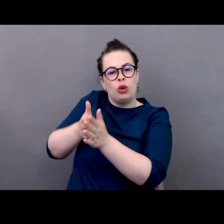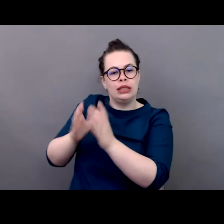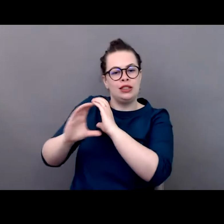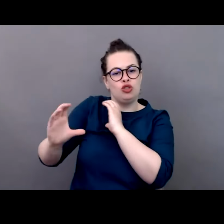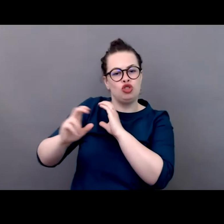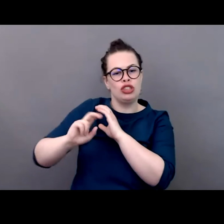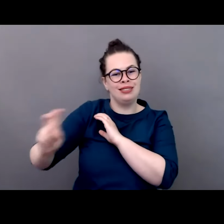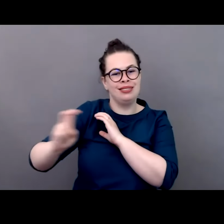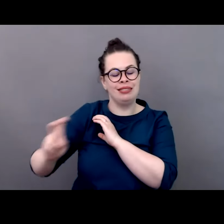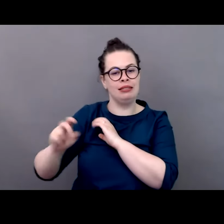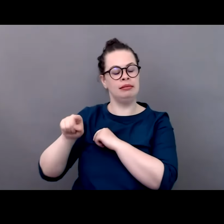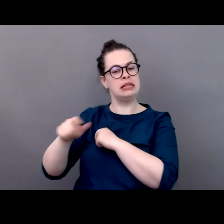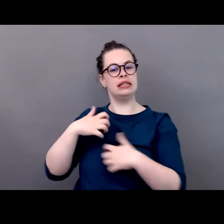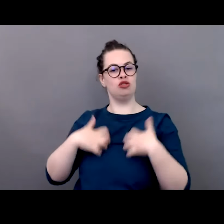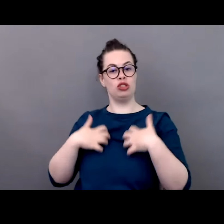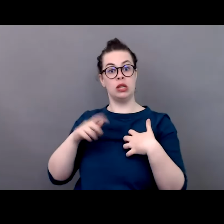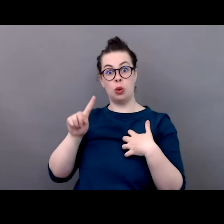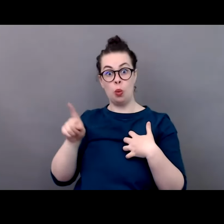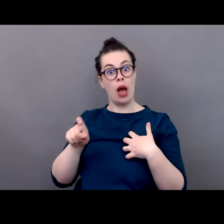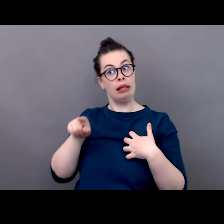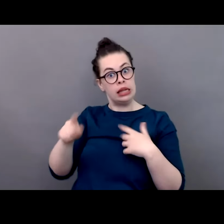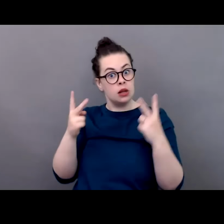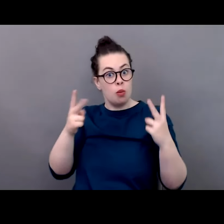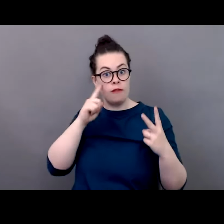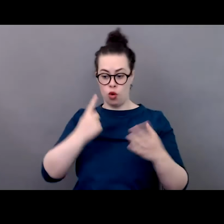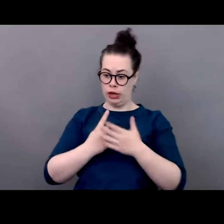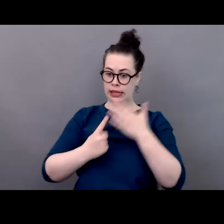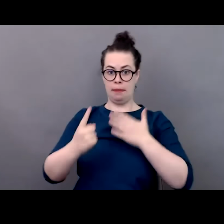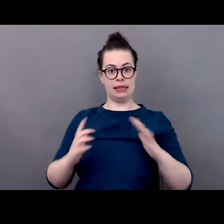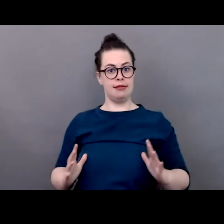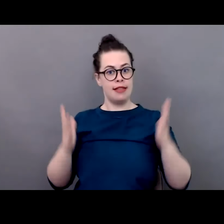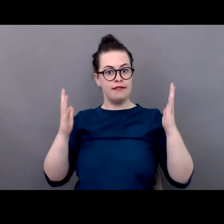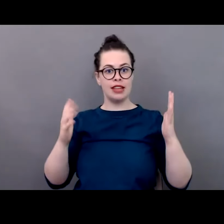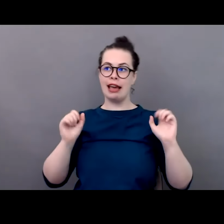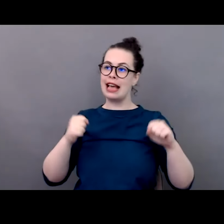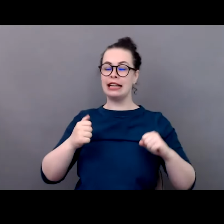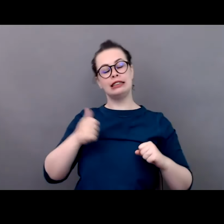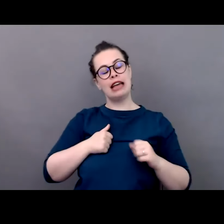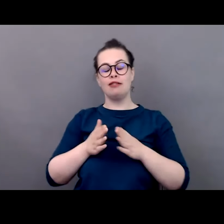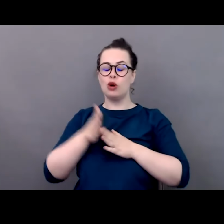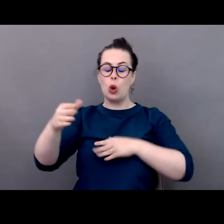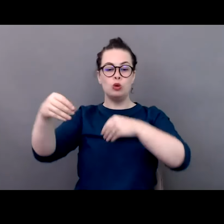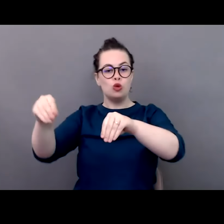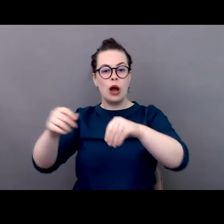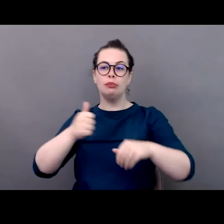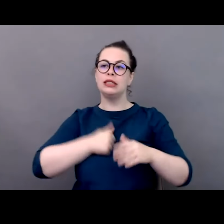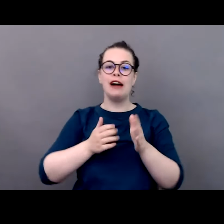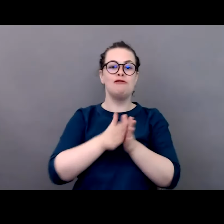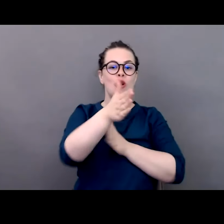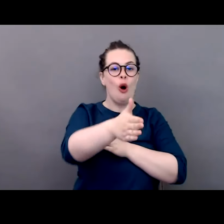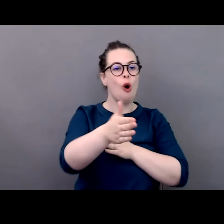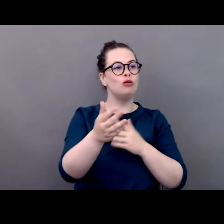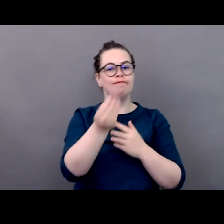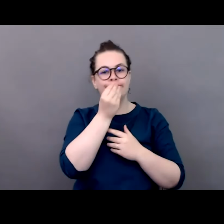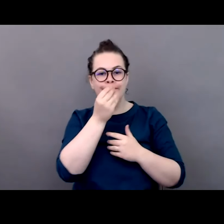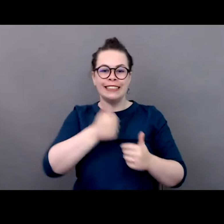are essential for independent living, is something which is little talked about and was